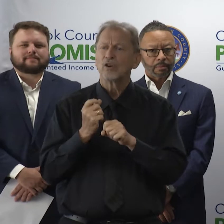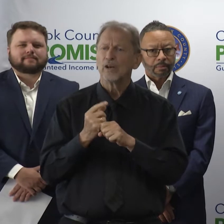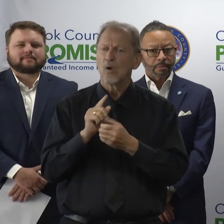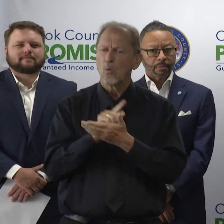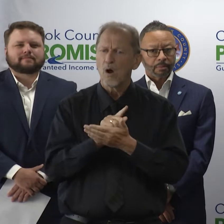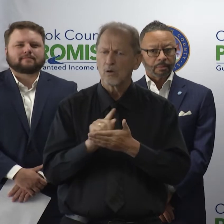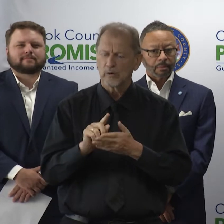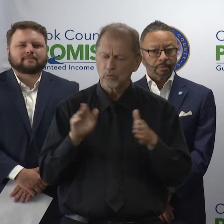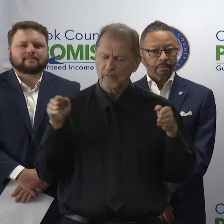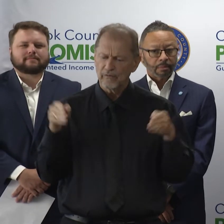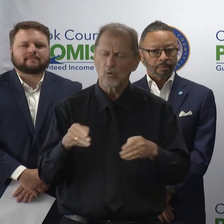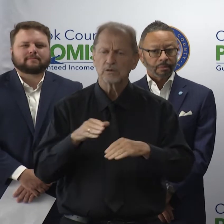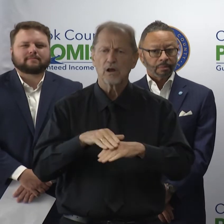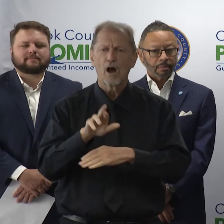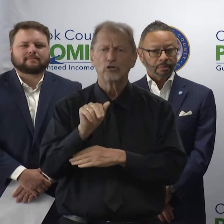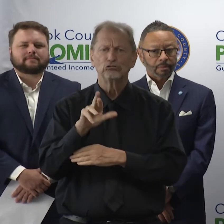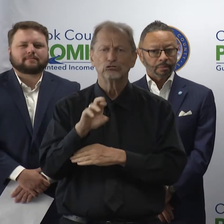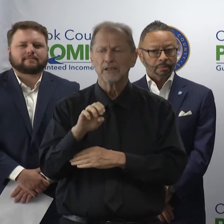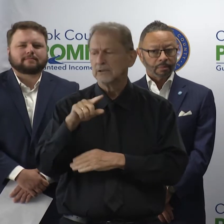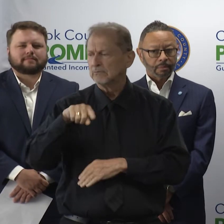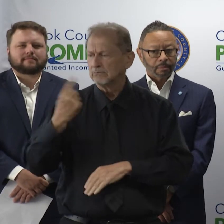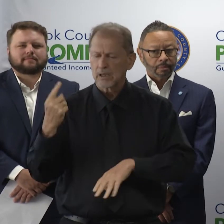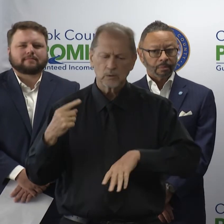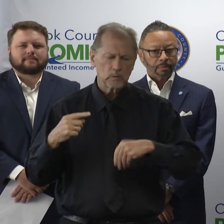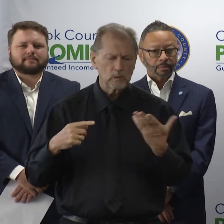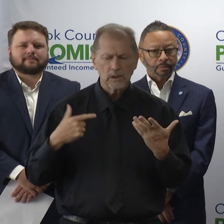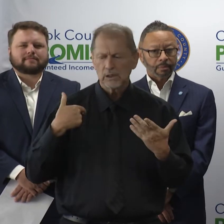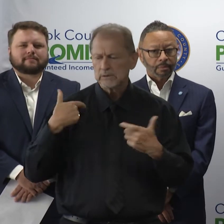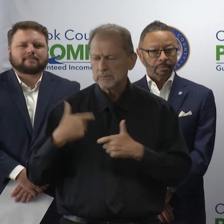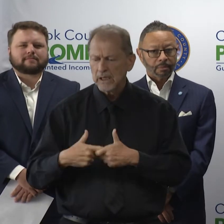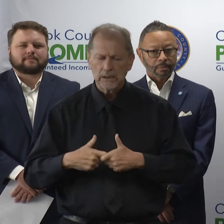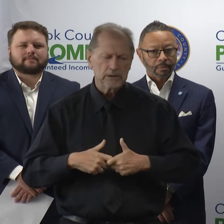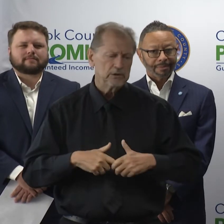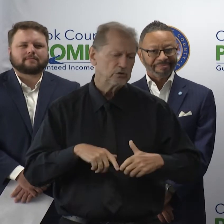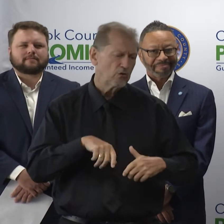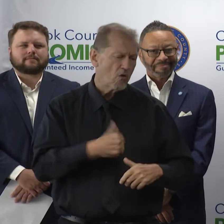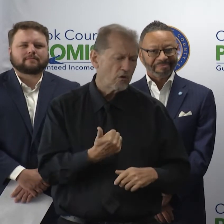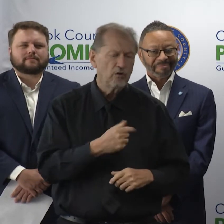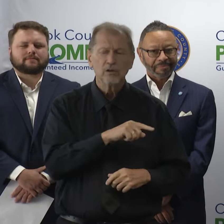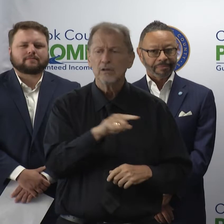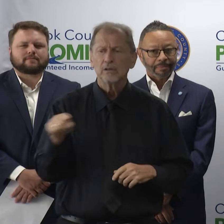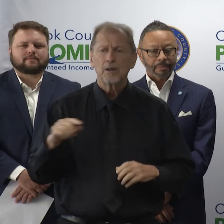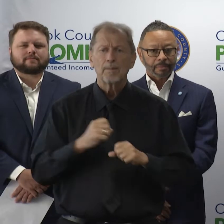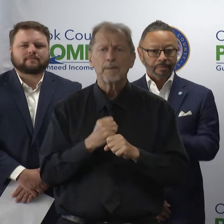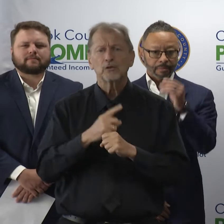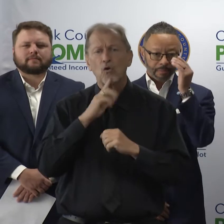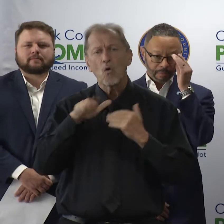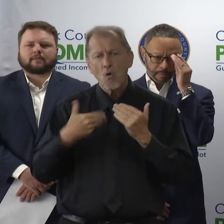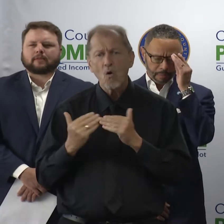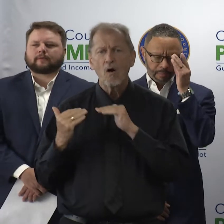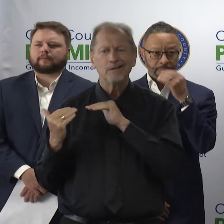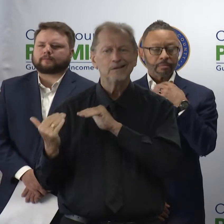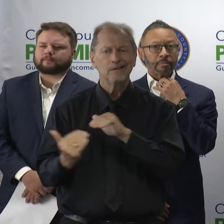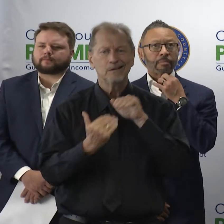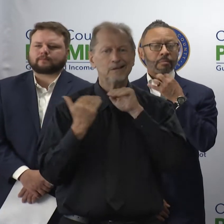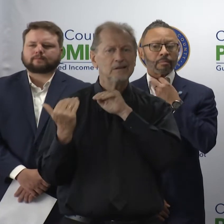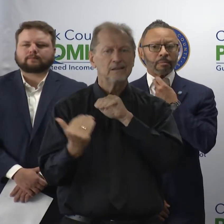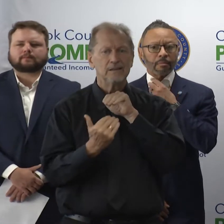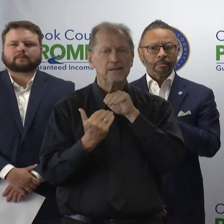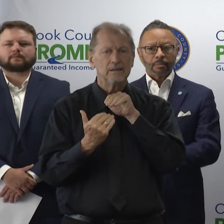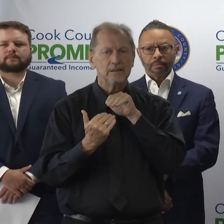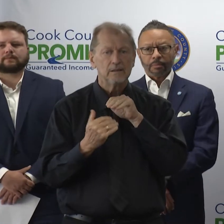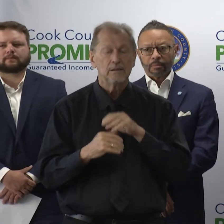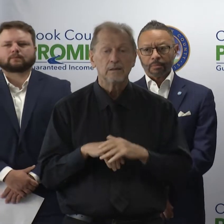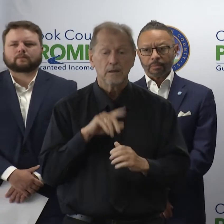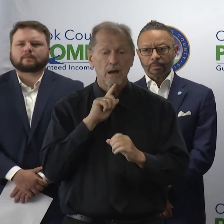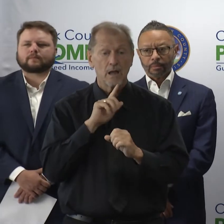and social equity with the goal of fostering a more equitable and just county for all of us. A guaranteed income